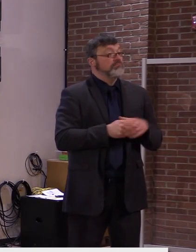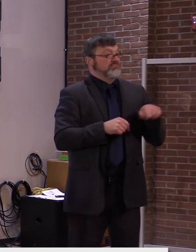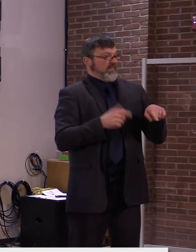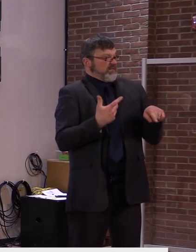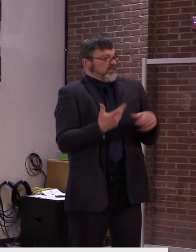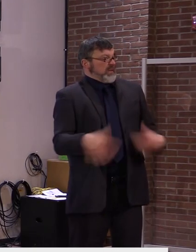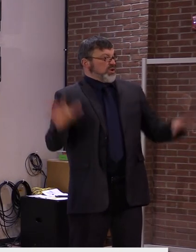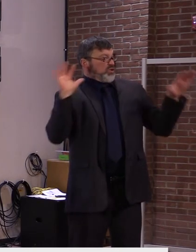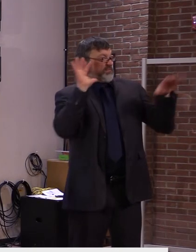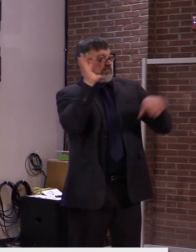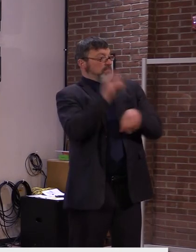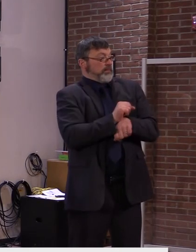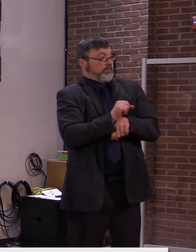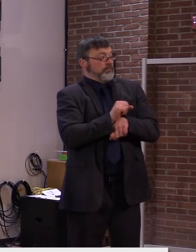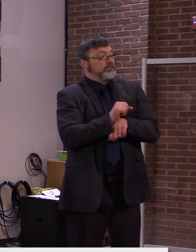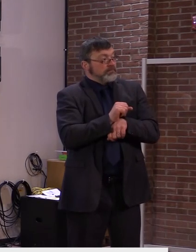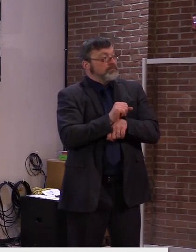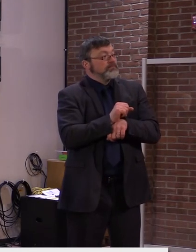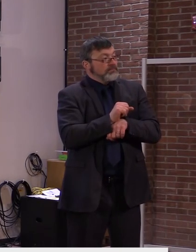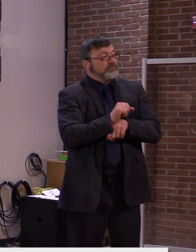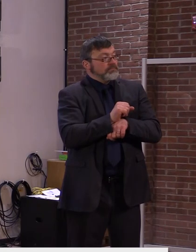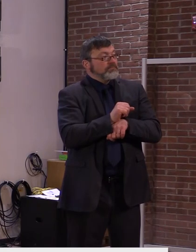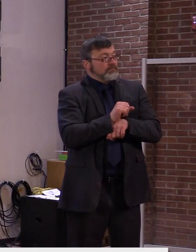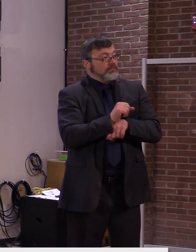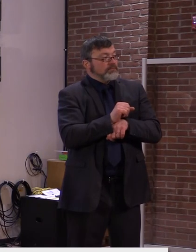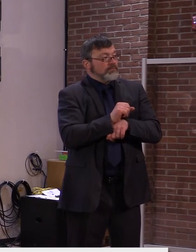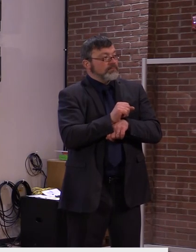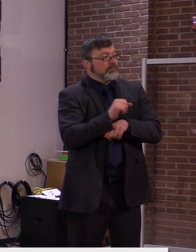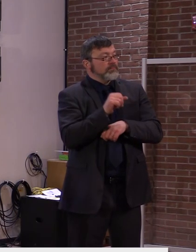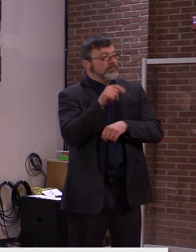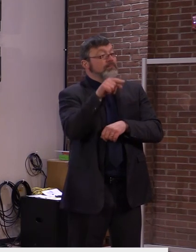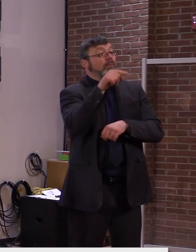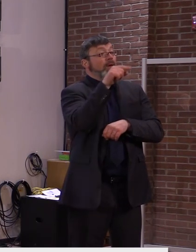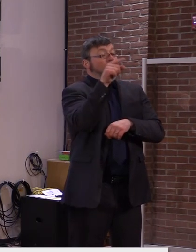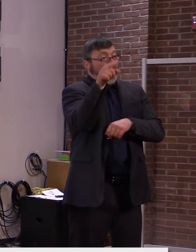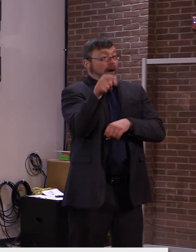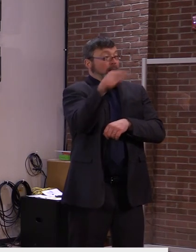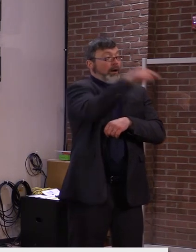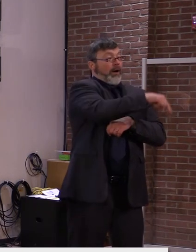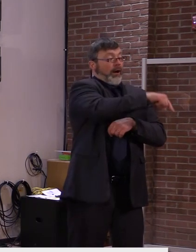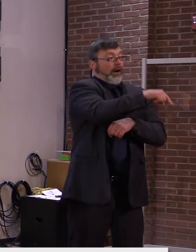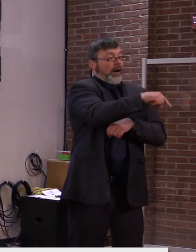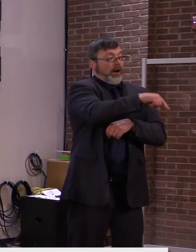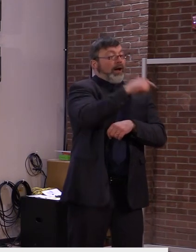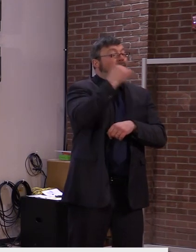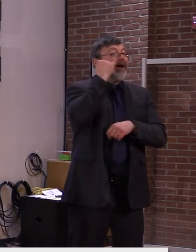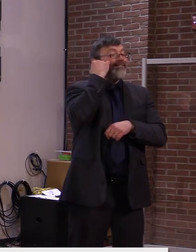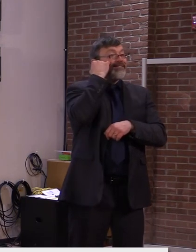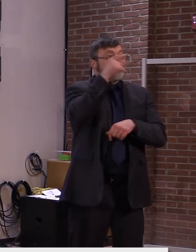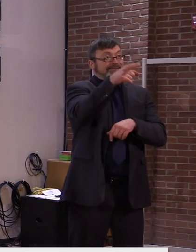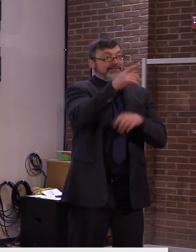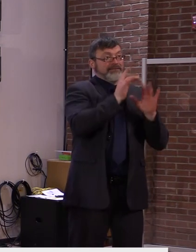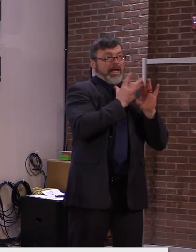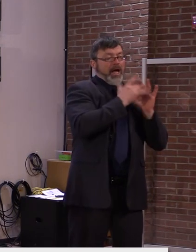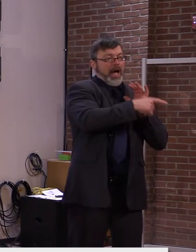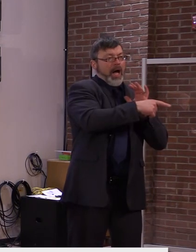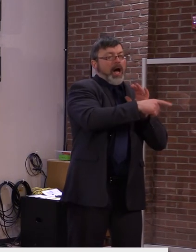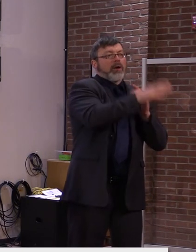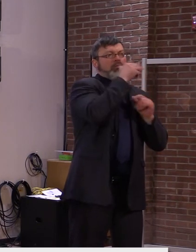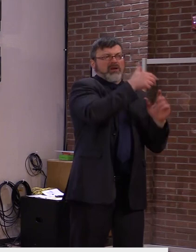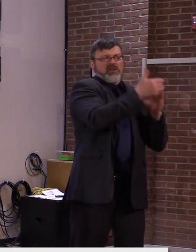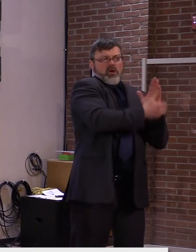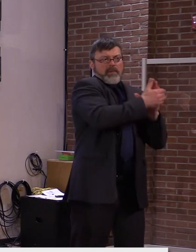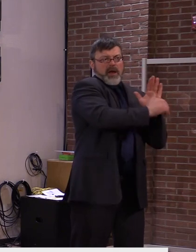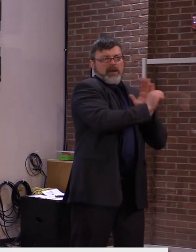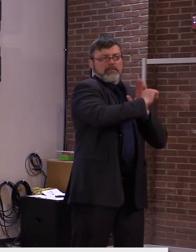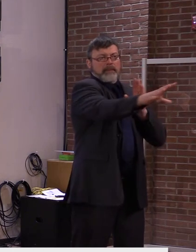number and email address, if you have one, so that we can issue you a verification. A short